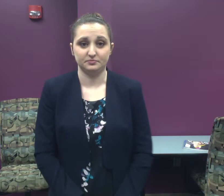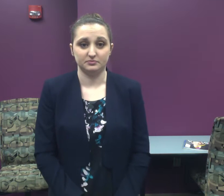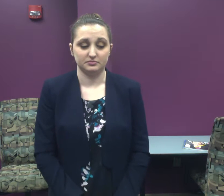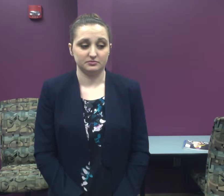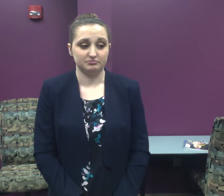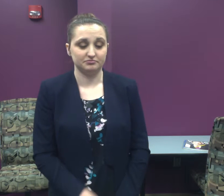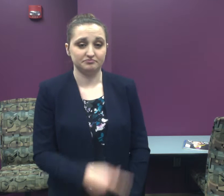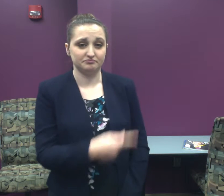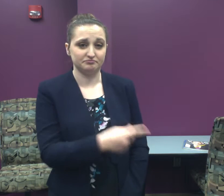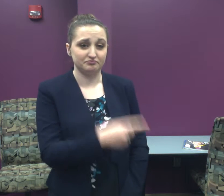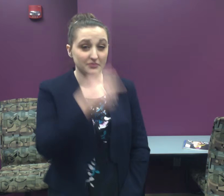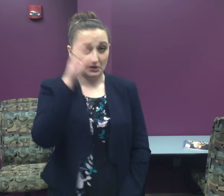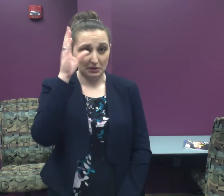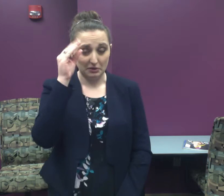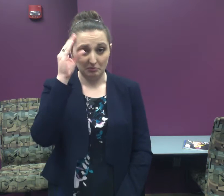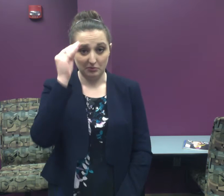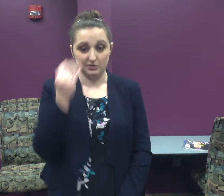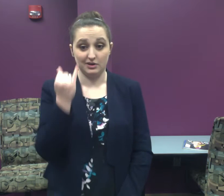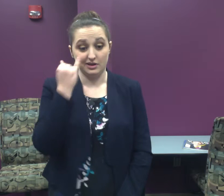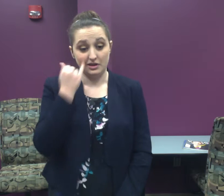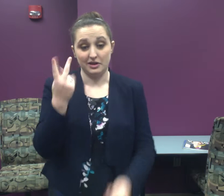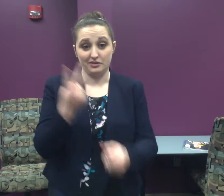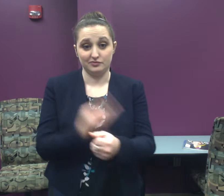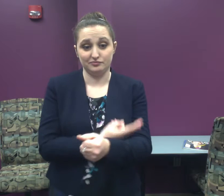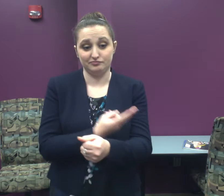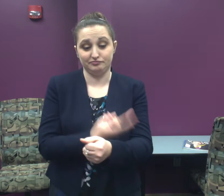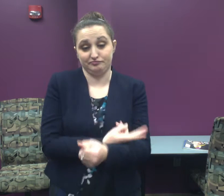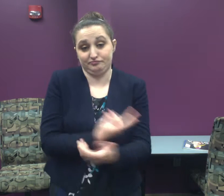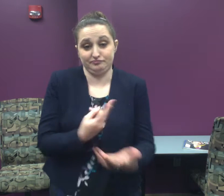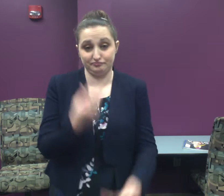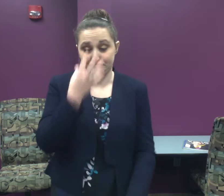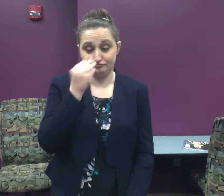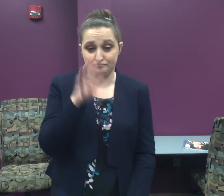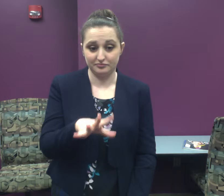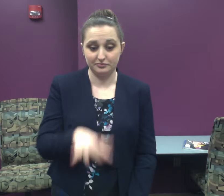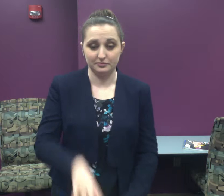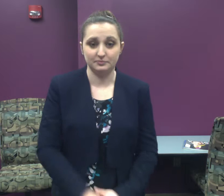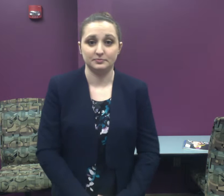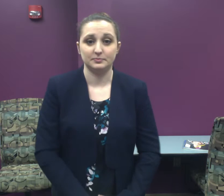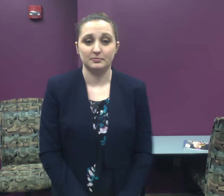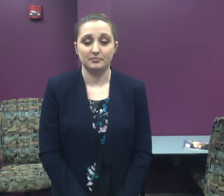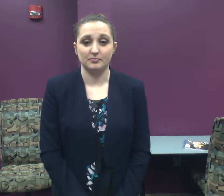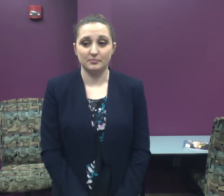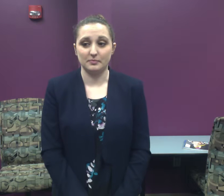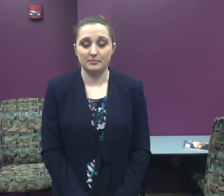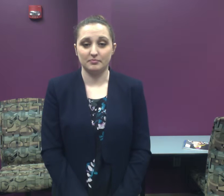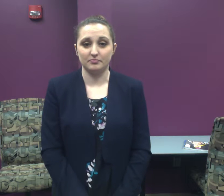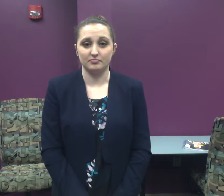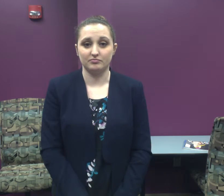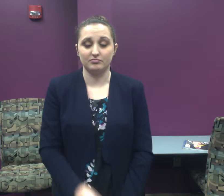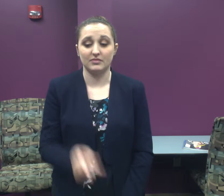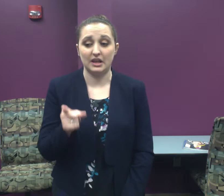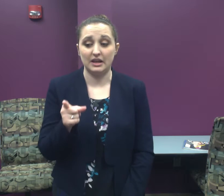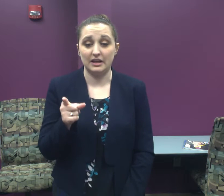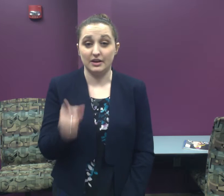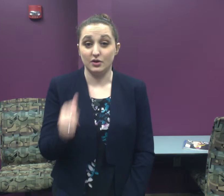just initial reaction to those numbers? Sincerely aghast. Sincerely aghast?